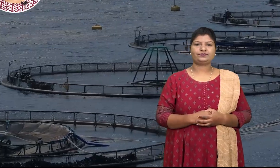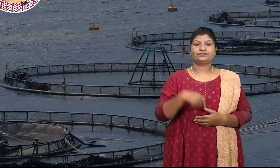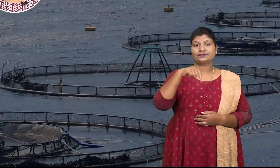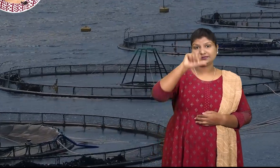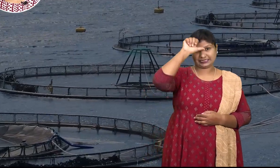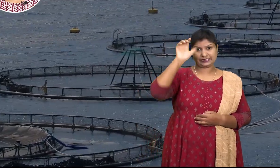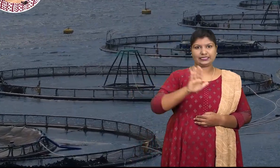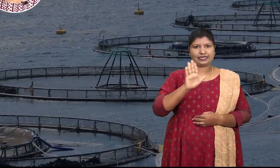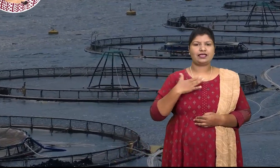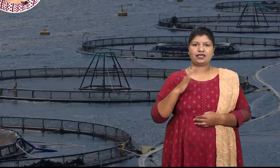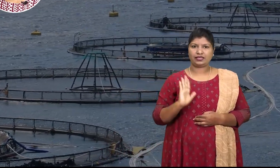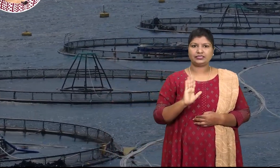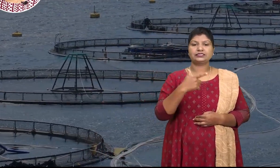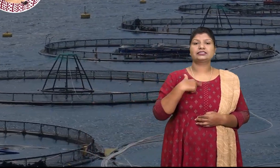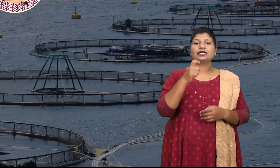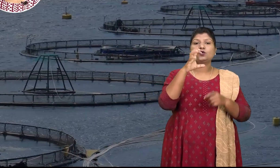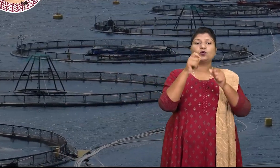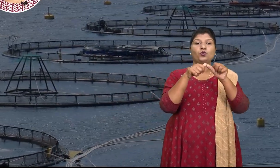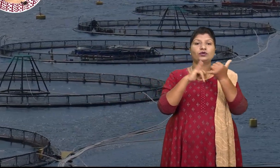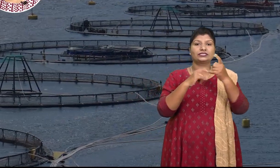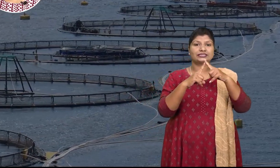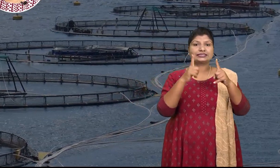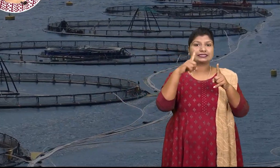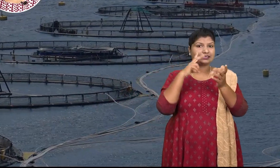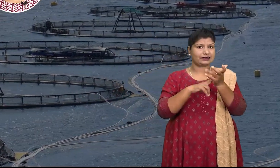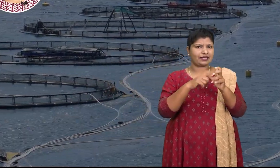India has a coastline of about